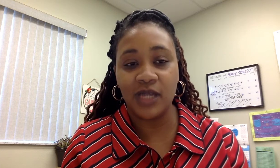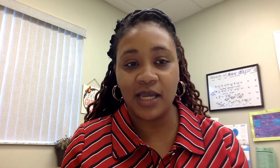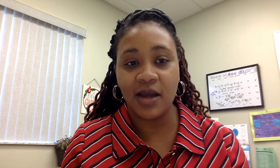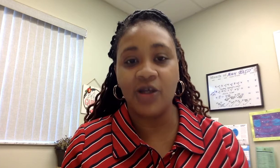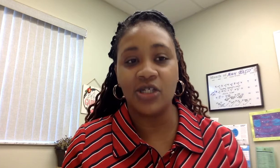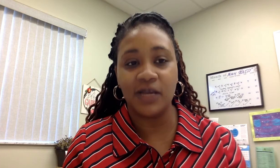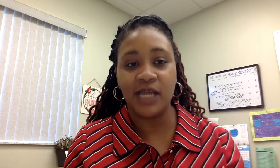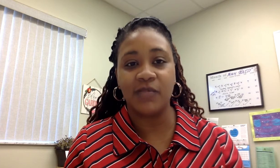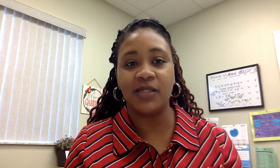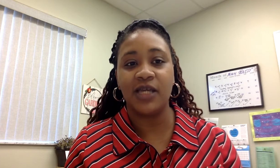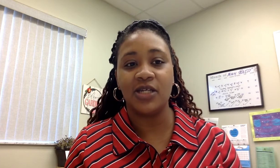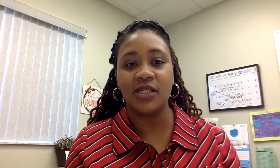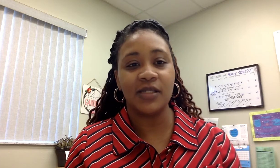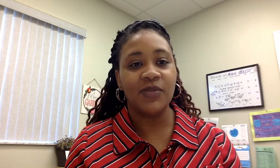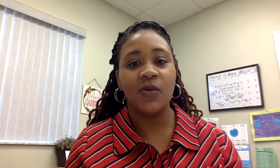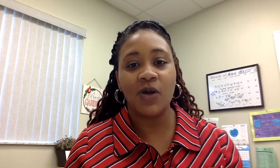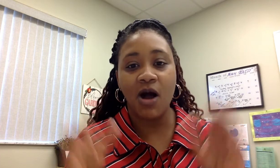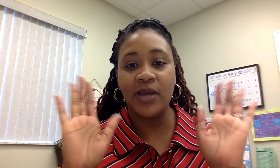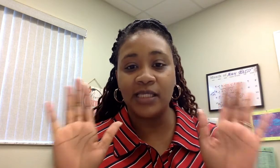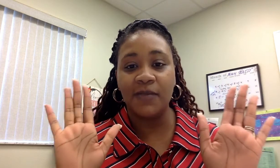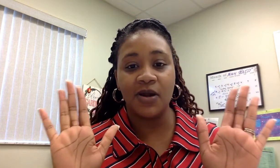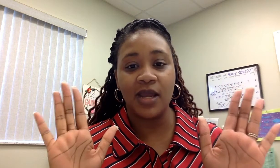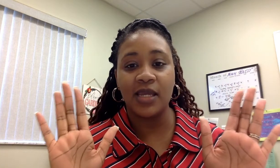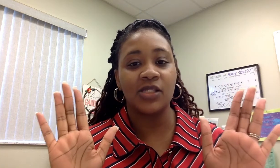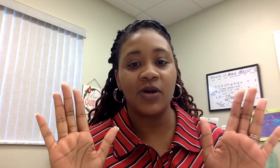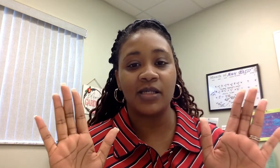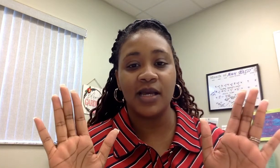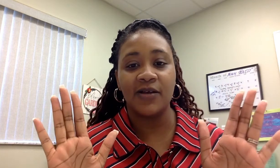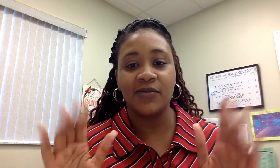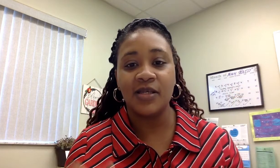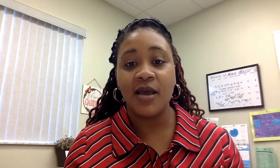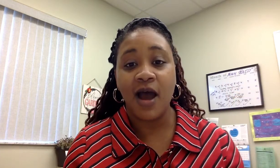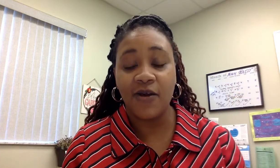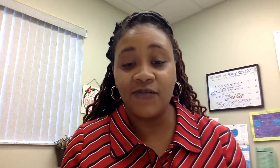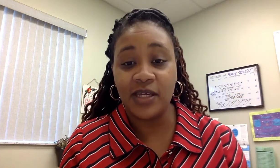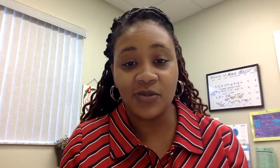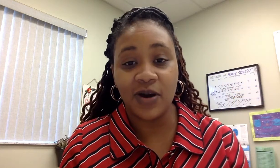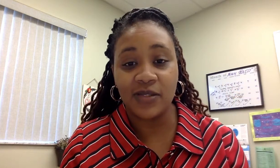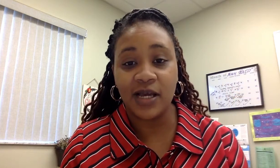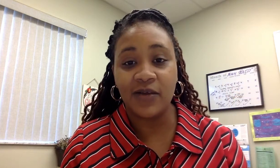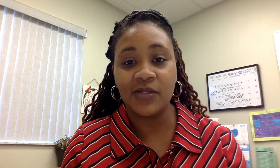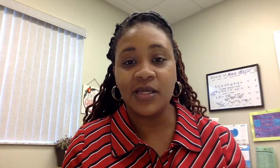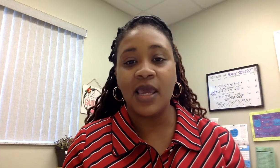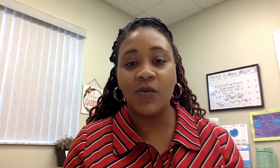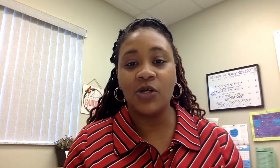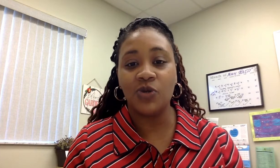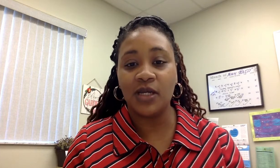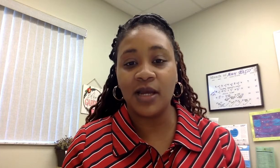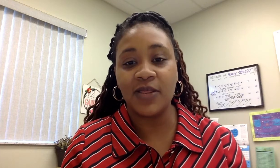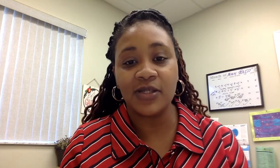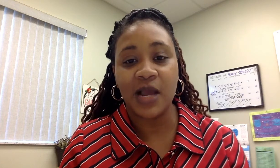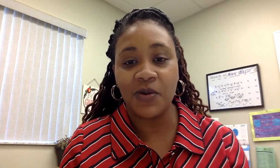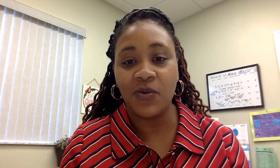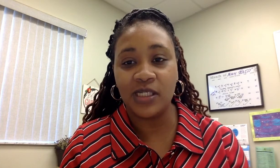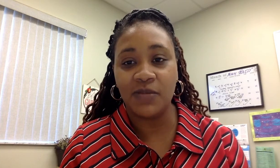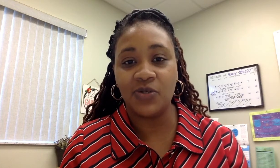understand our CHIMPS expectations. We're always keeping our hands to ourselves, our feet to ourselves, and we're treating others like we want to be